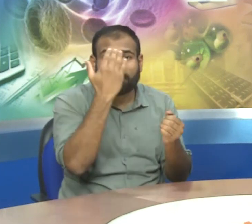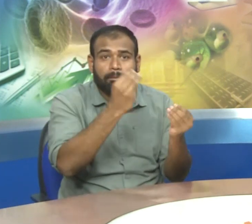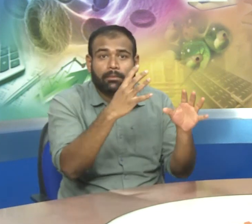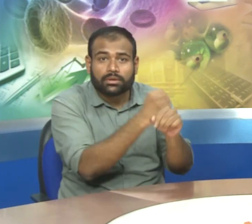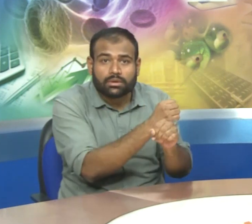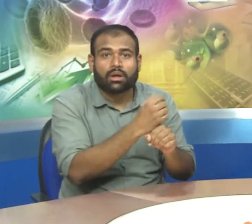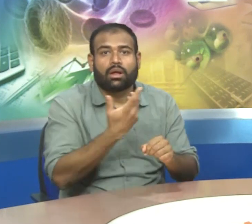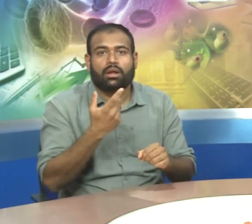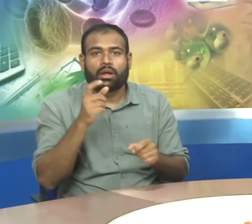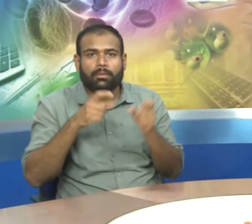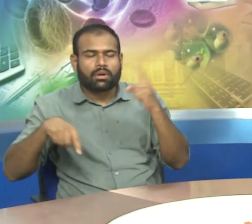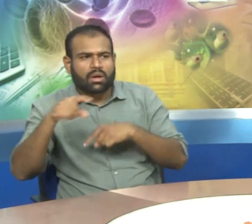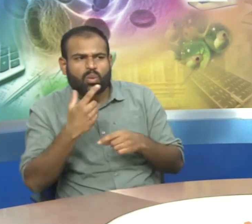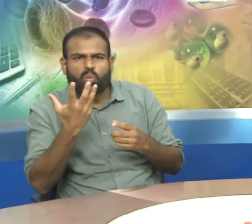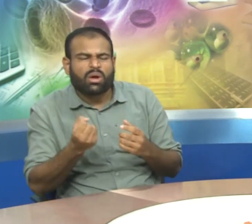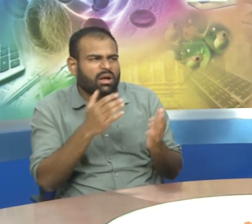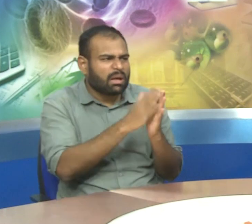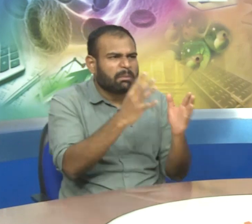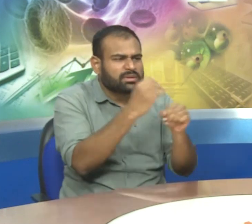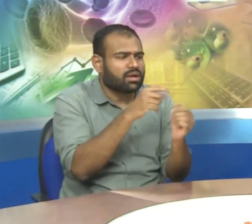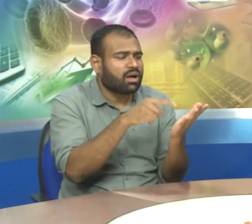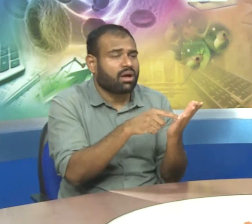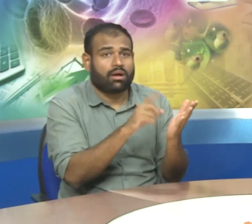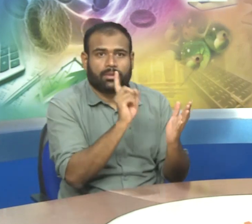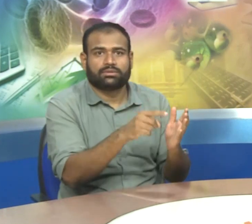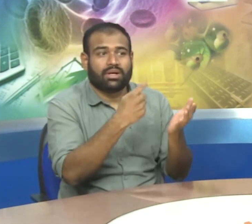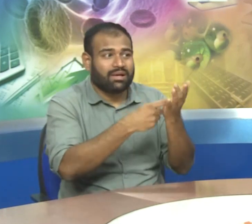Services are offered mainly from resources available in the library,